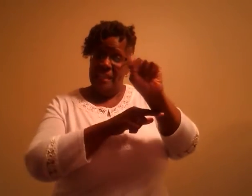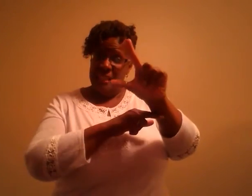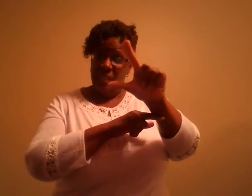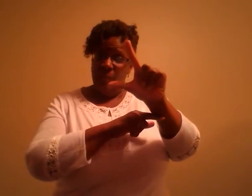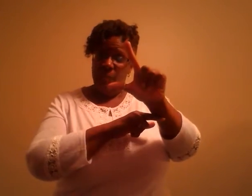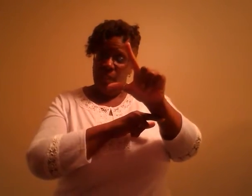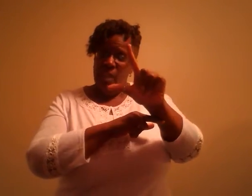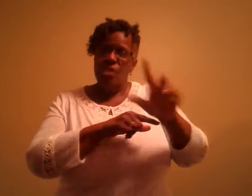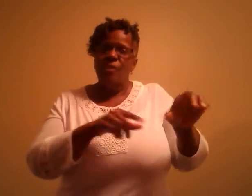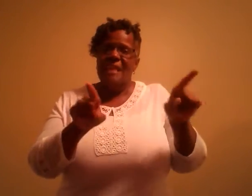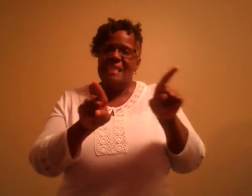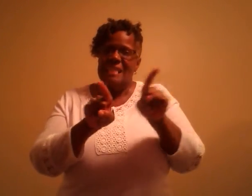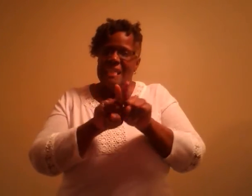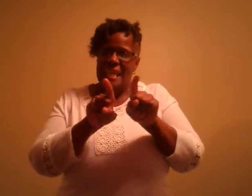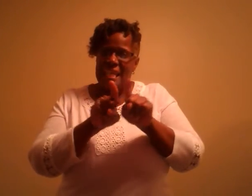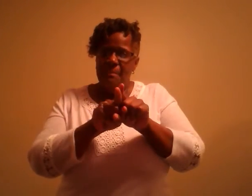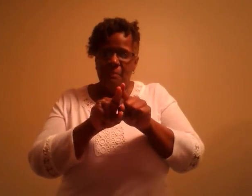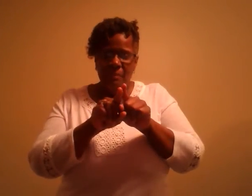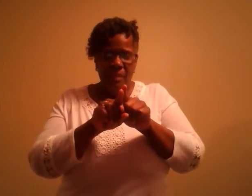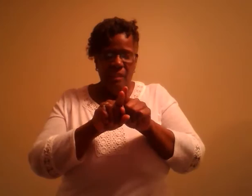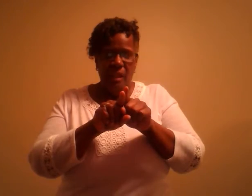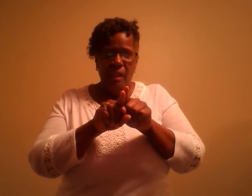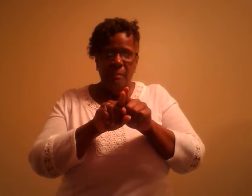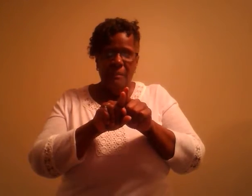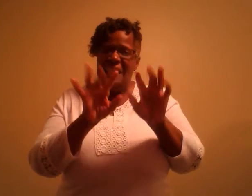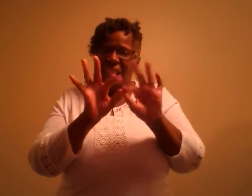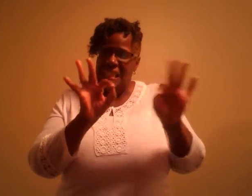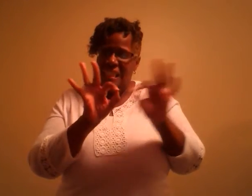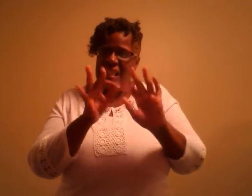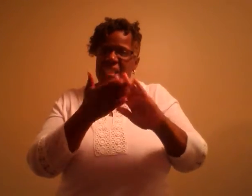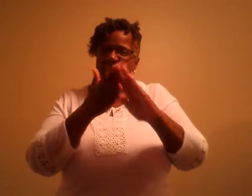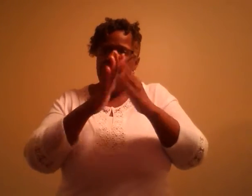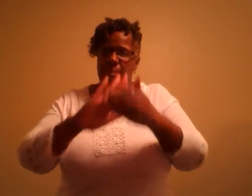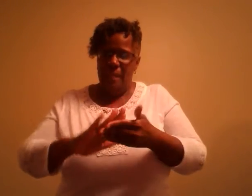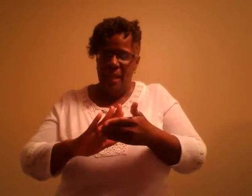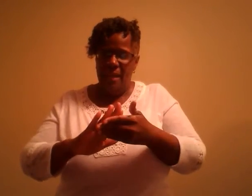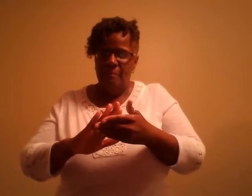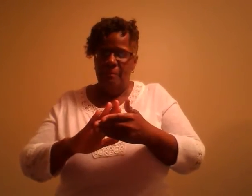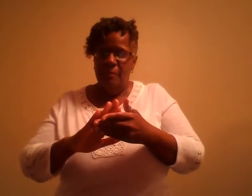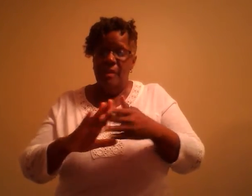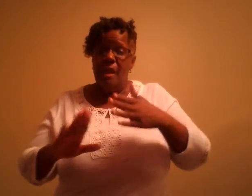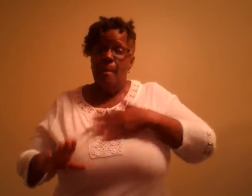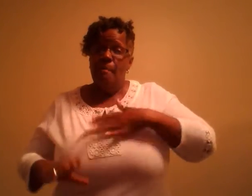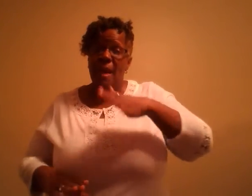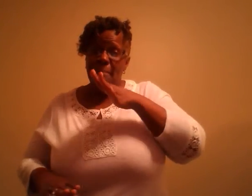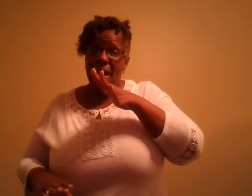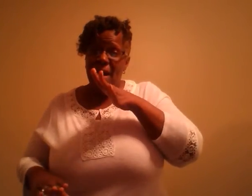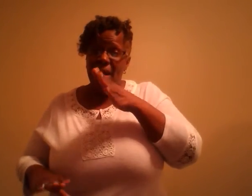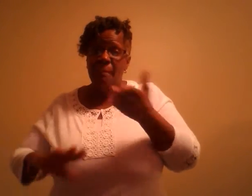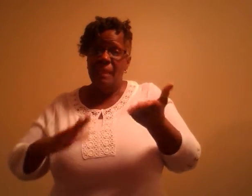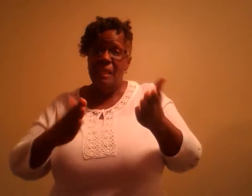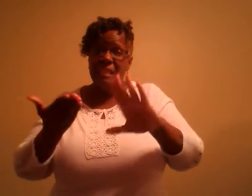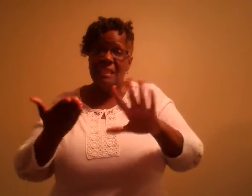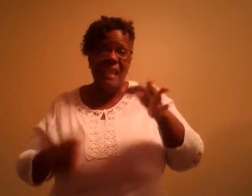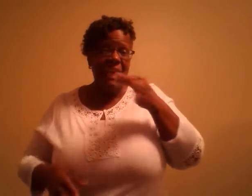ASL. So that same, um, sentence became, my mom dies